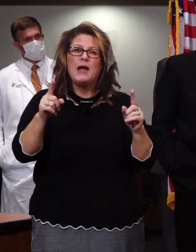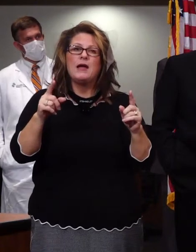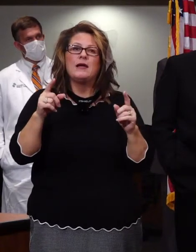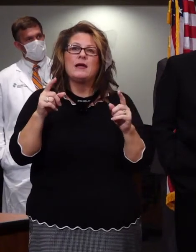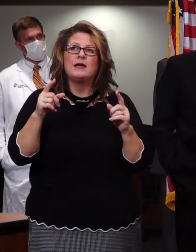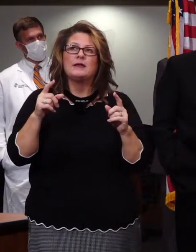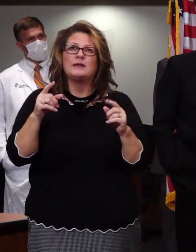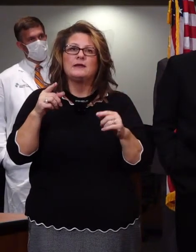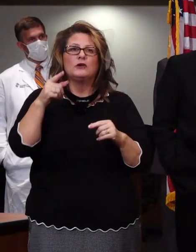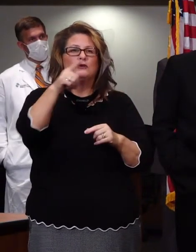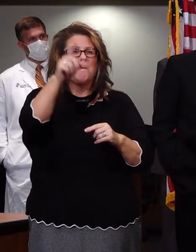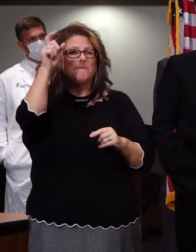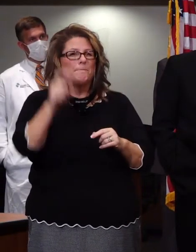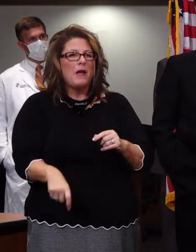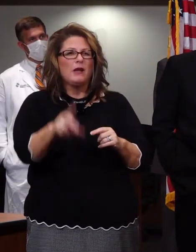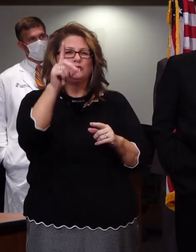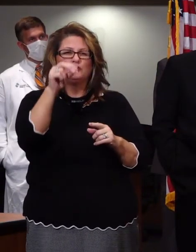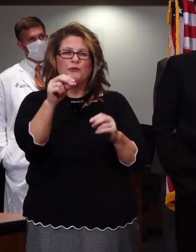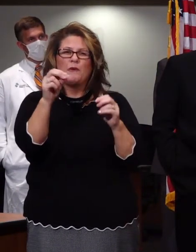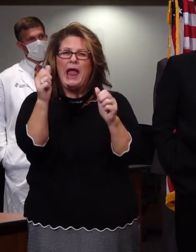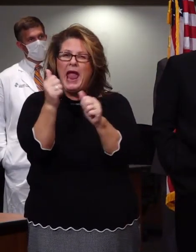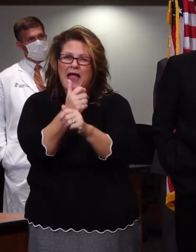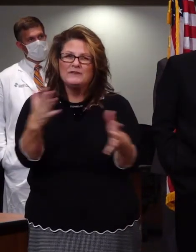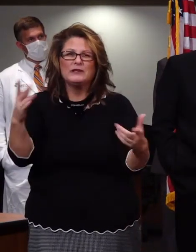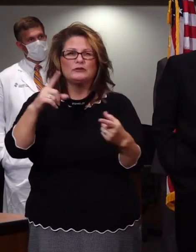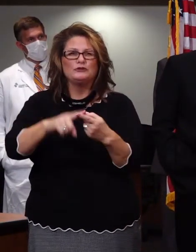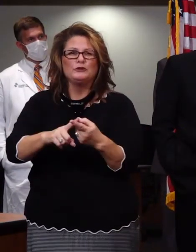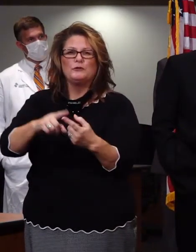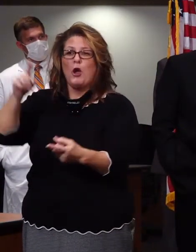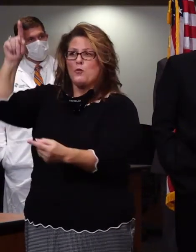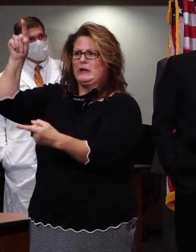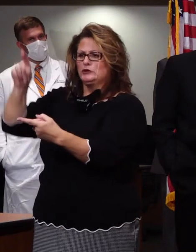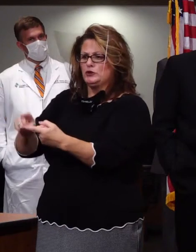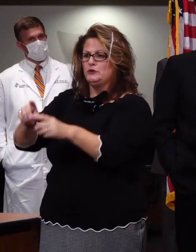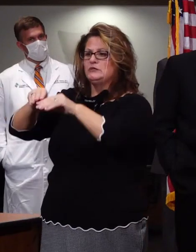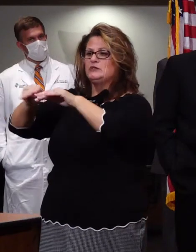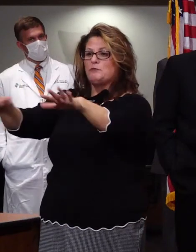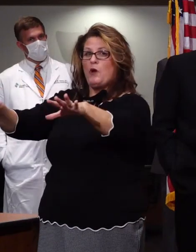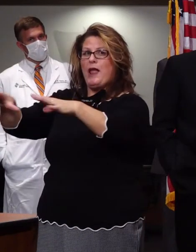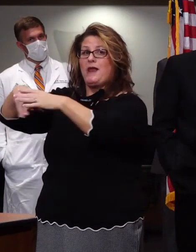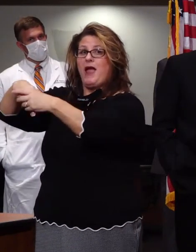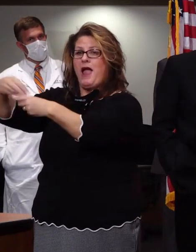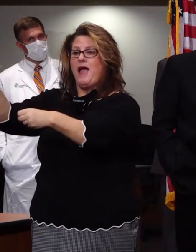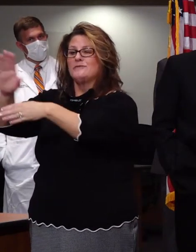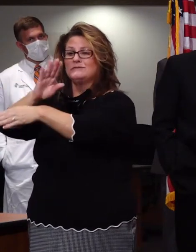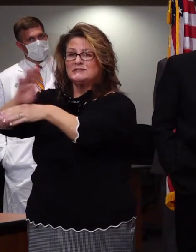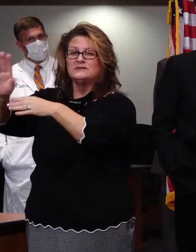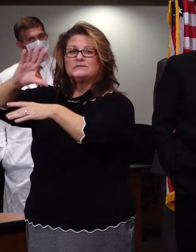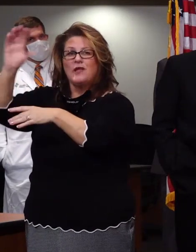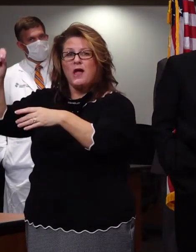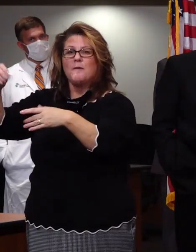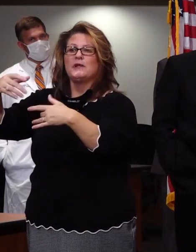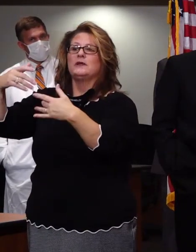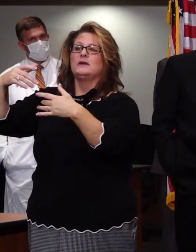do everything that we can to reduce spread within the community as a whole, to protect the schools, the businesses, the healthcare